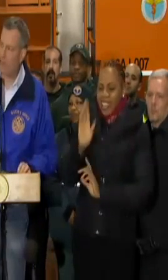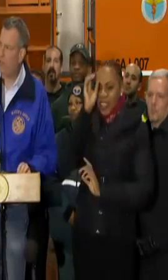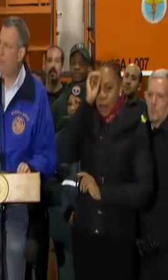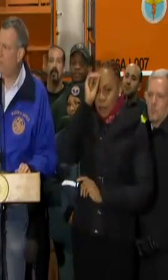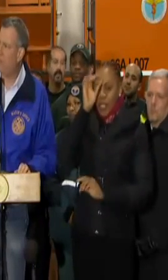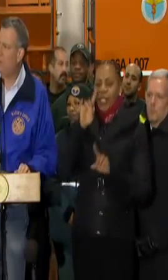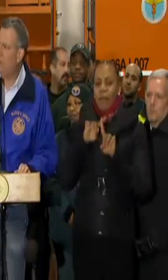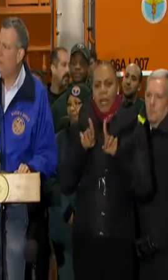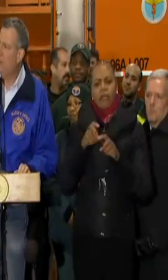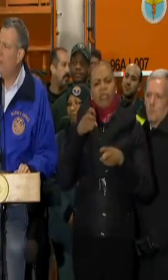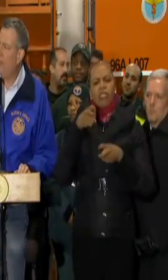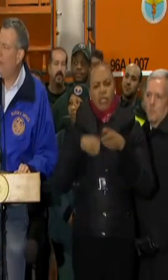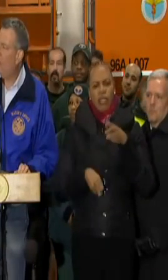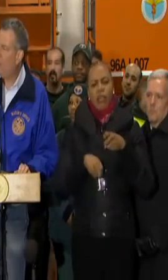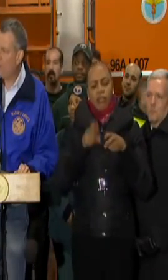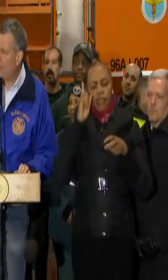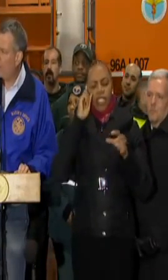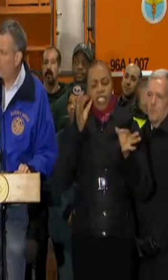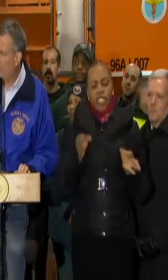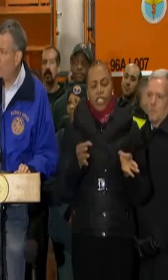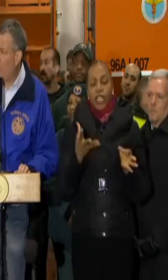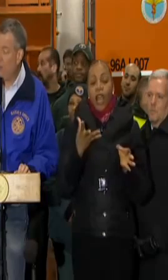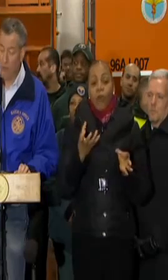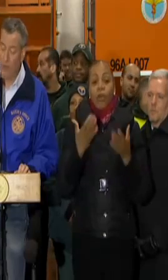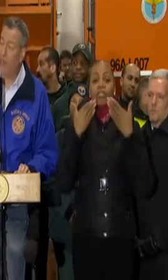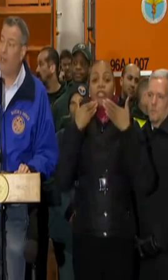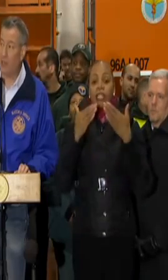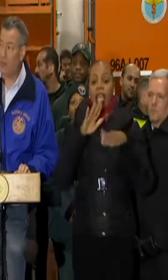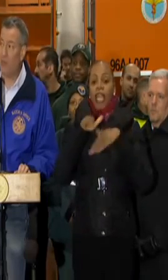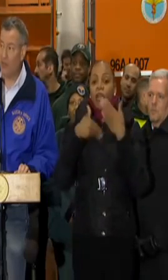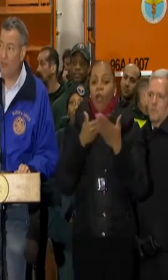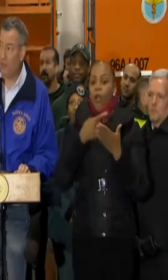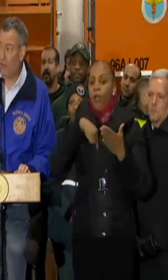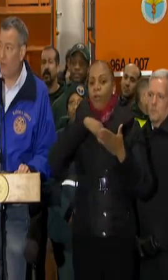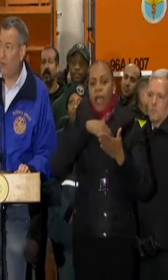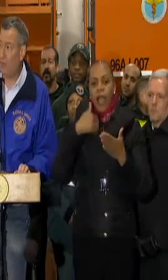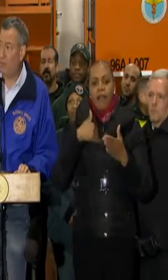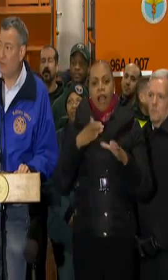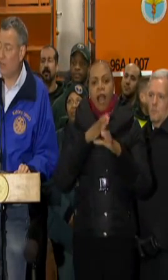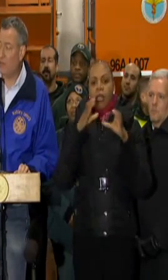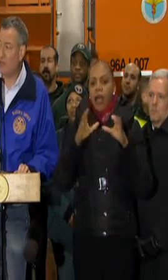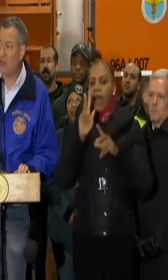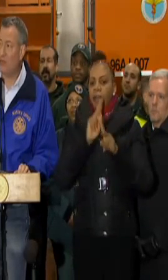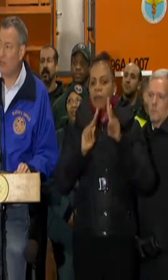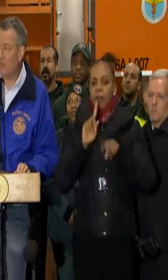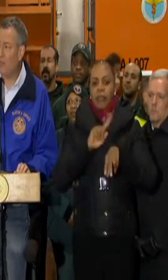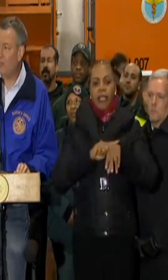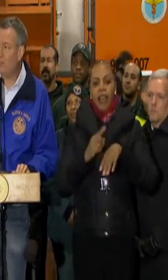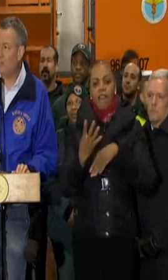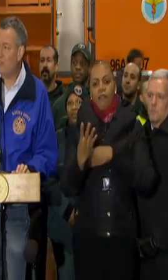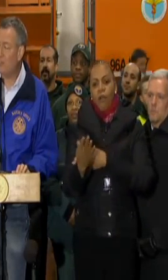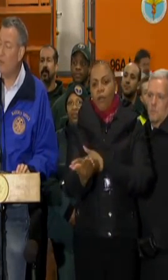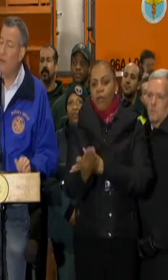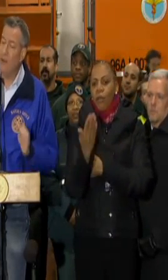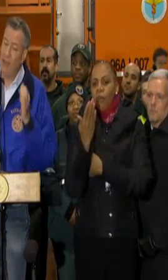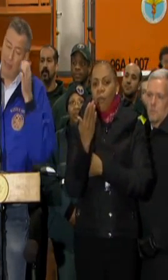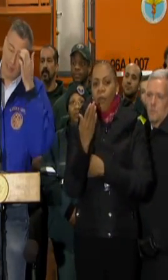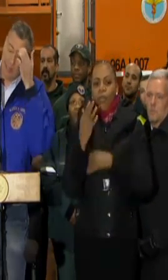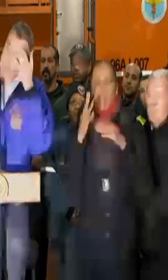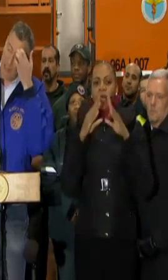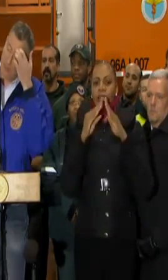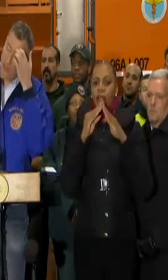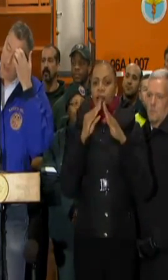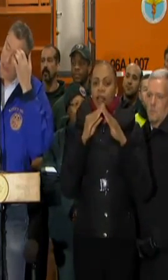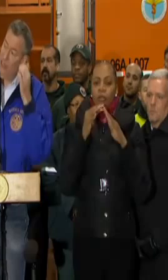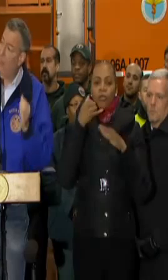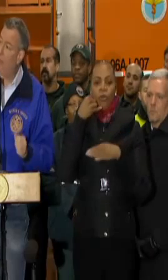this was a very tough decision. And I want to thank we had a lot of people on that 4 a.m. Conference call from a lot of agencies. And it's